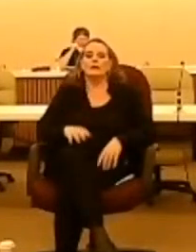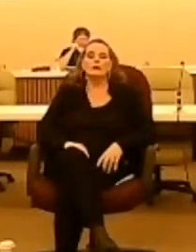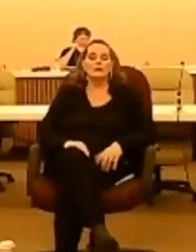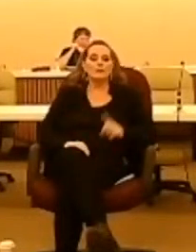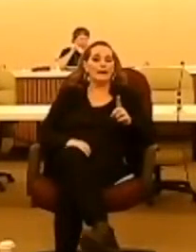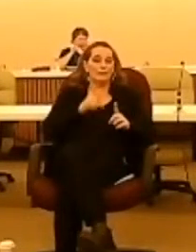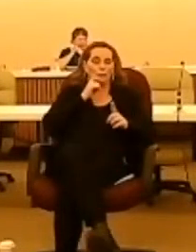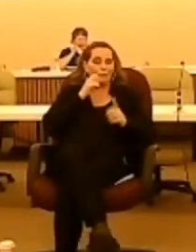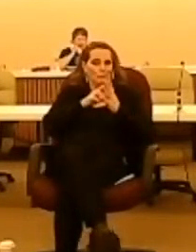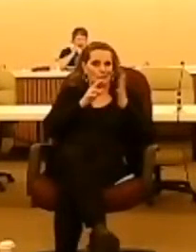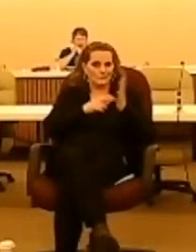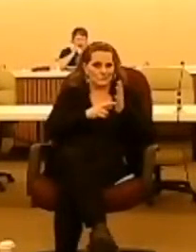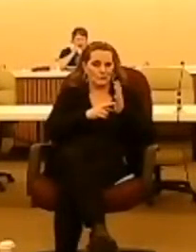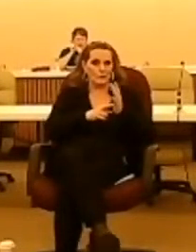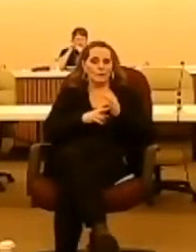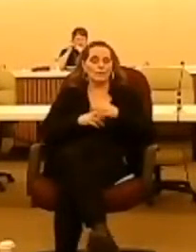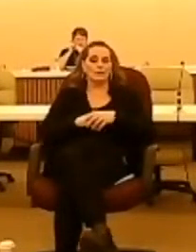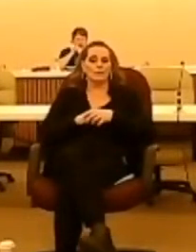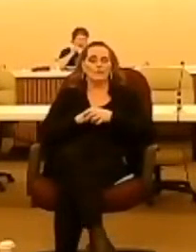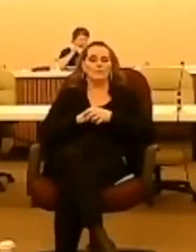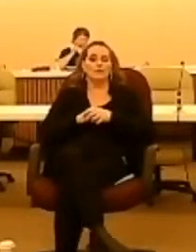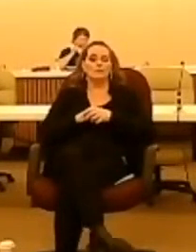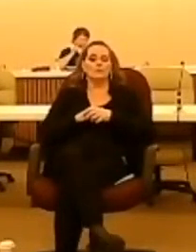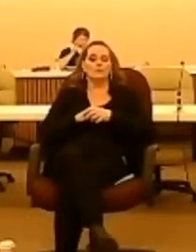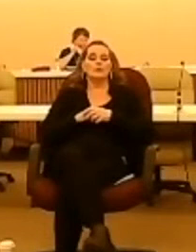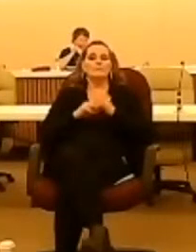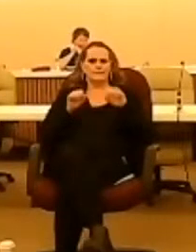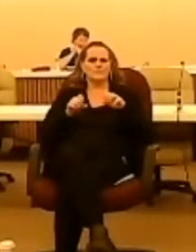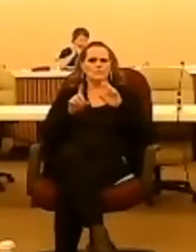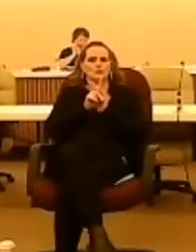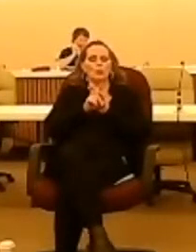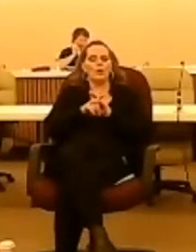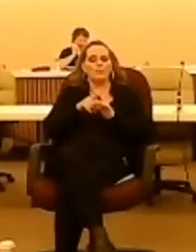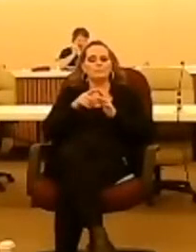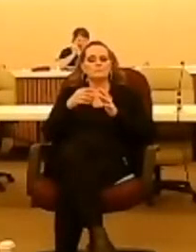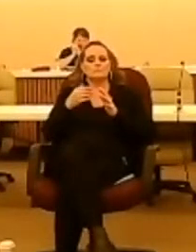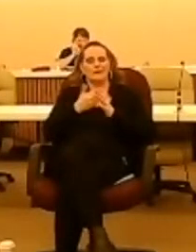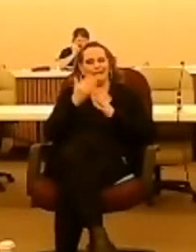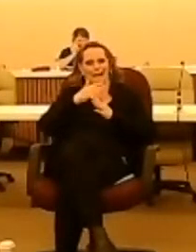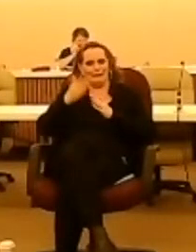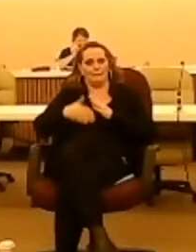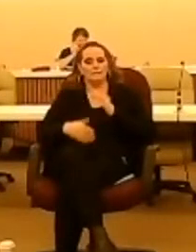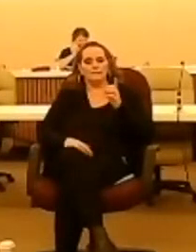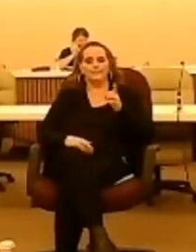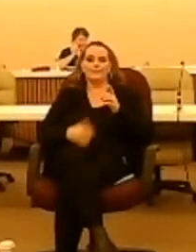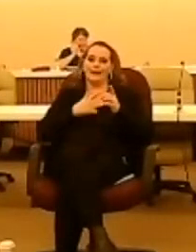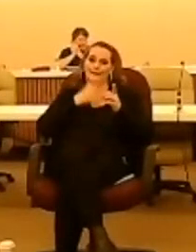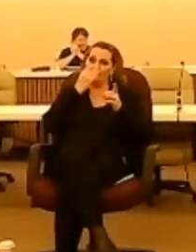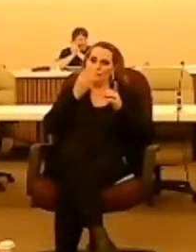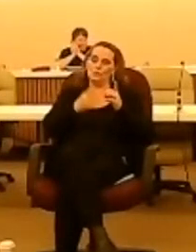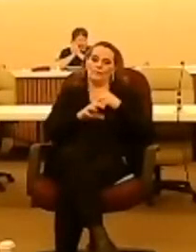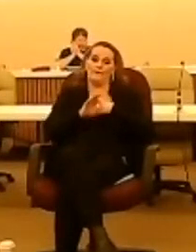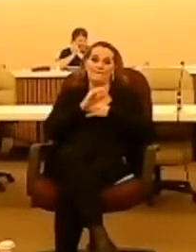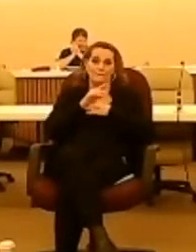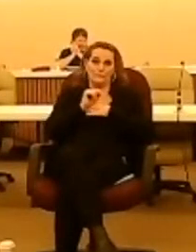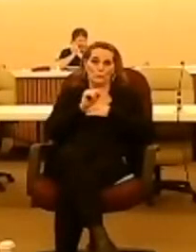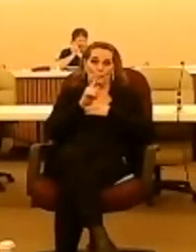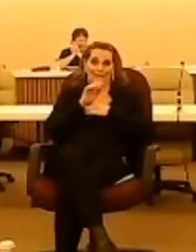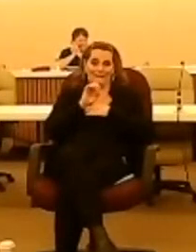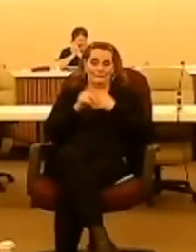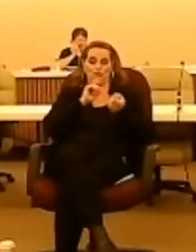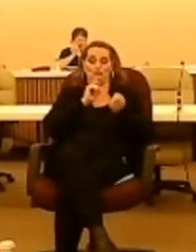to register, you can still show up near the end. I must note that Food Link changed the